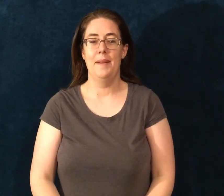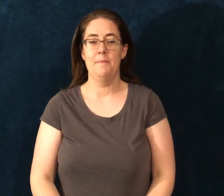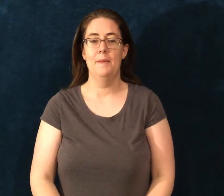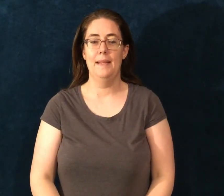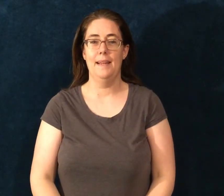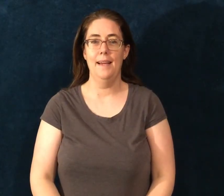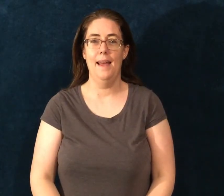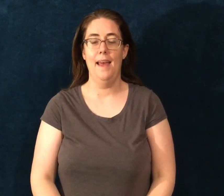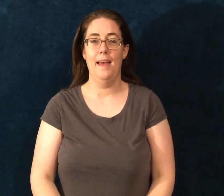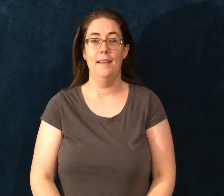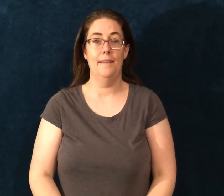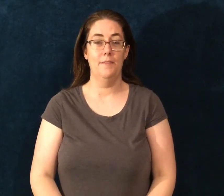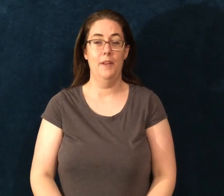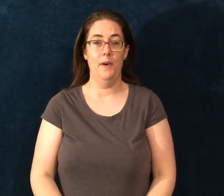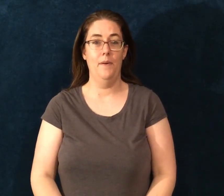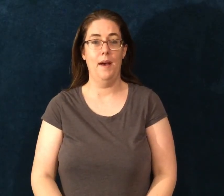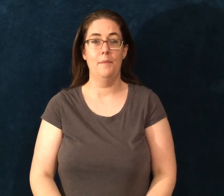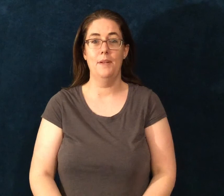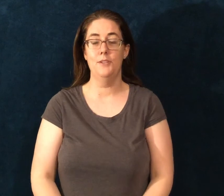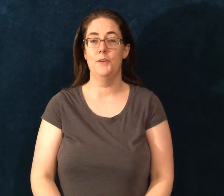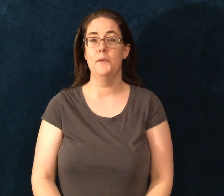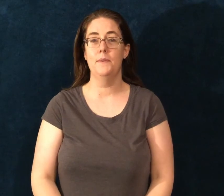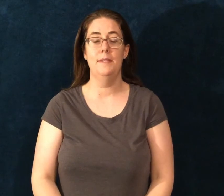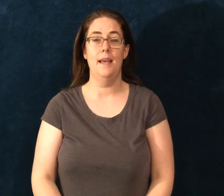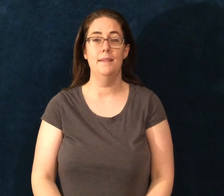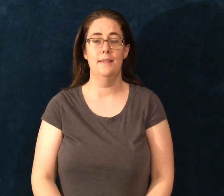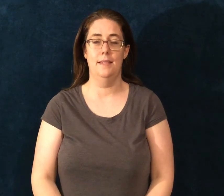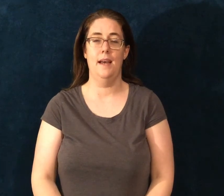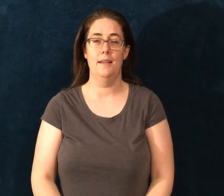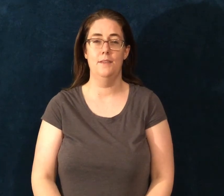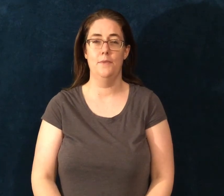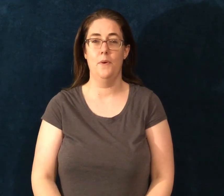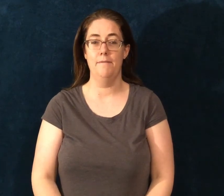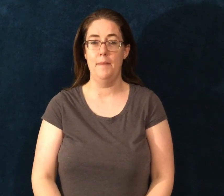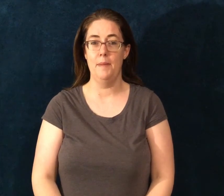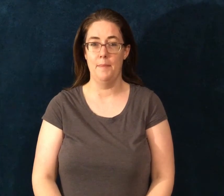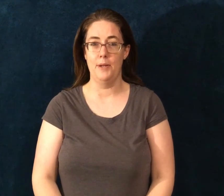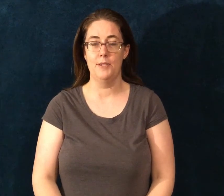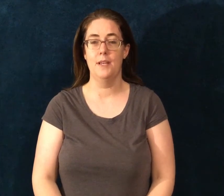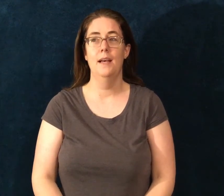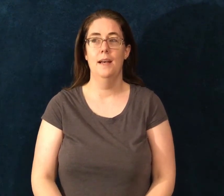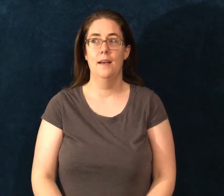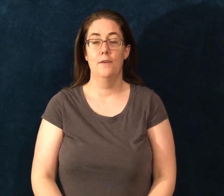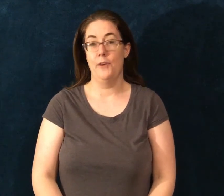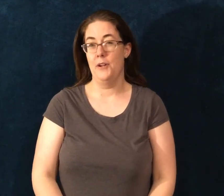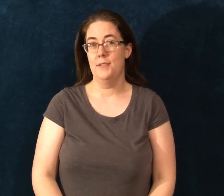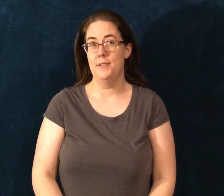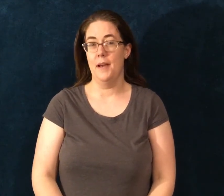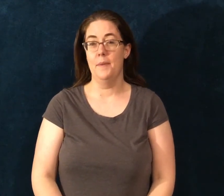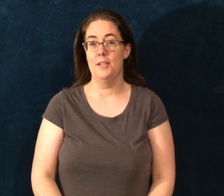My name's Melinda, and in this video I am going to show you 10 signs for family members. First, I'm going to